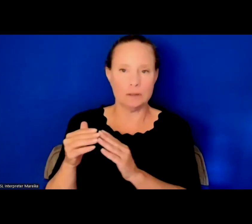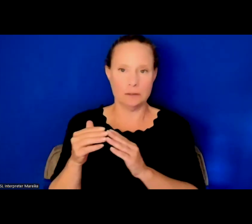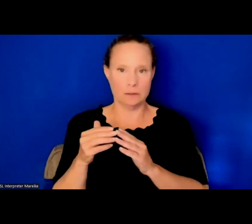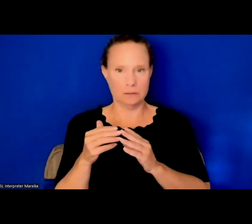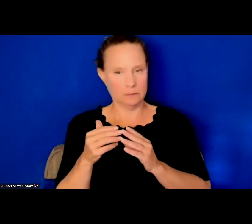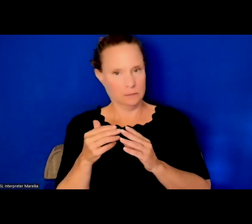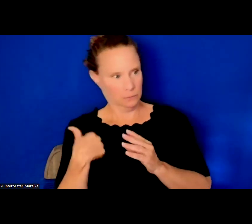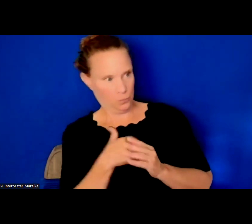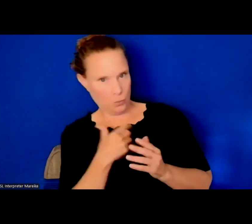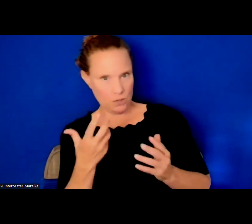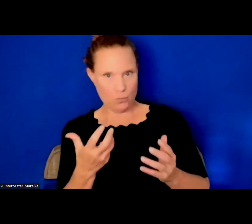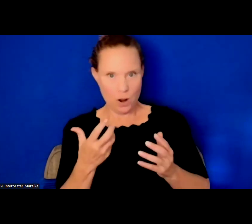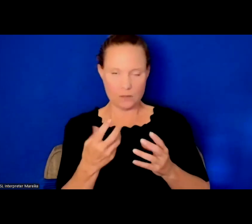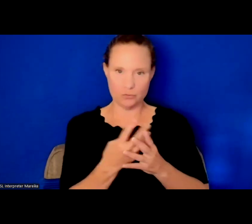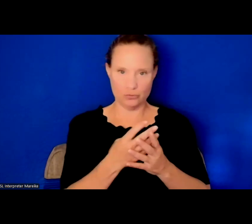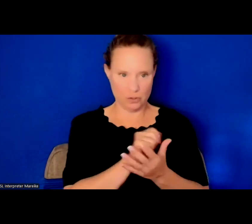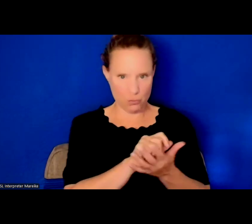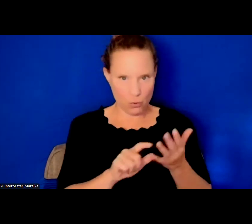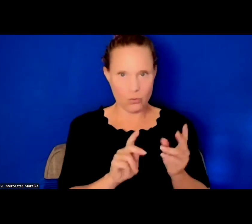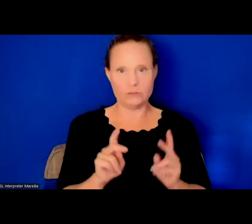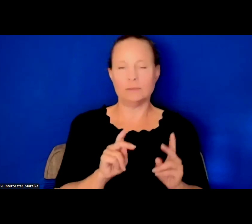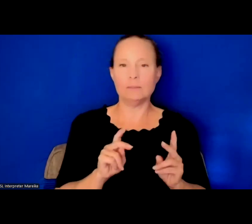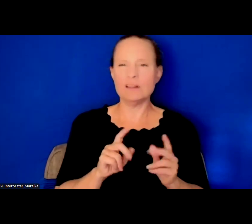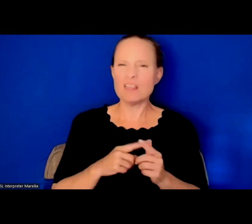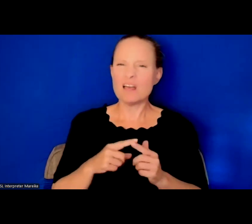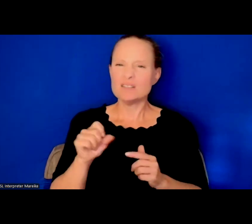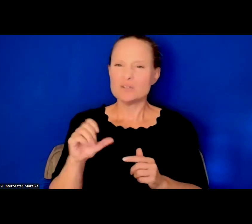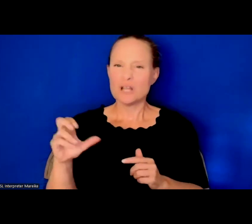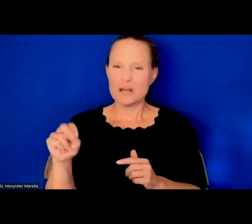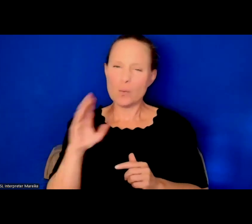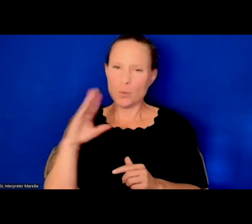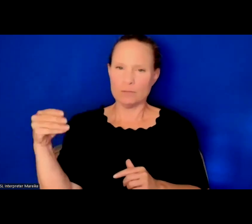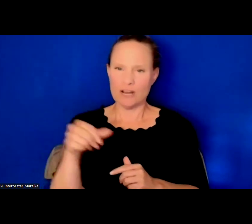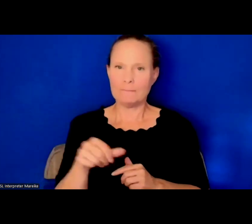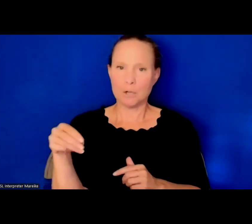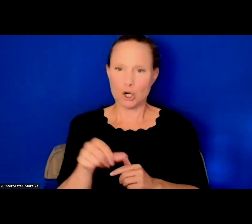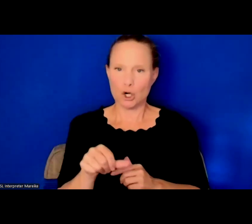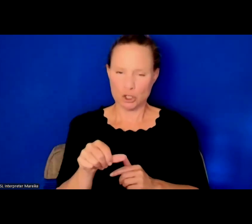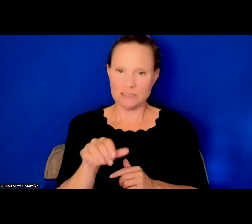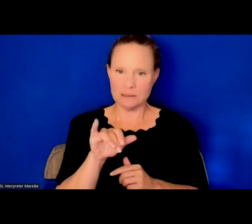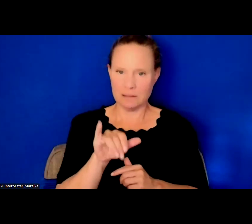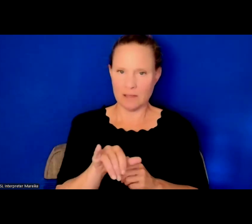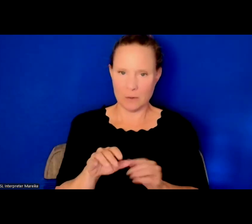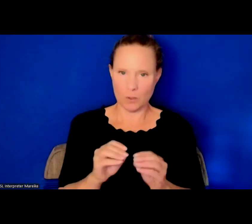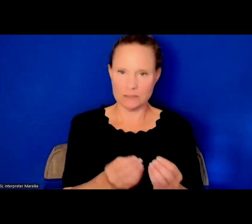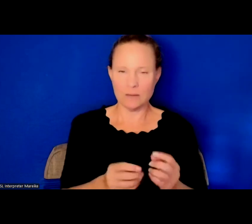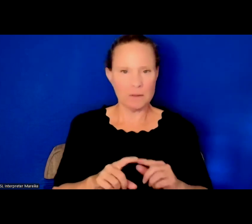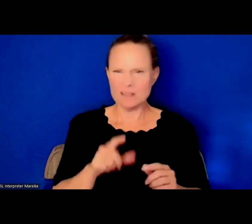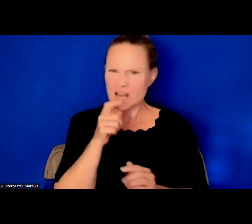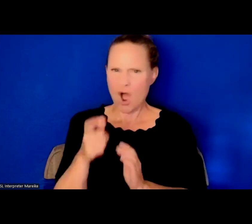members." And then the social care network would pay them, but it's not automatic or built into